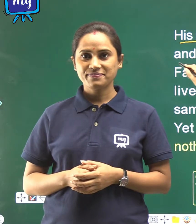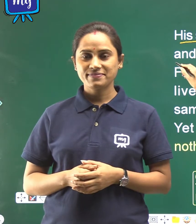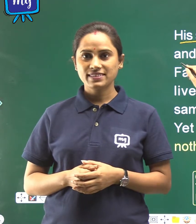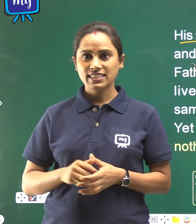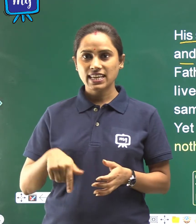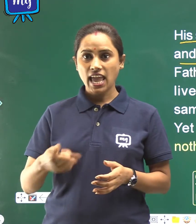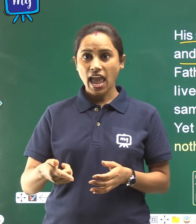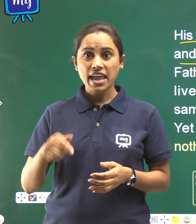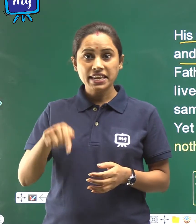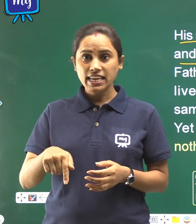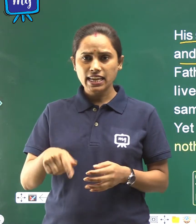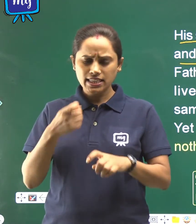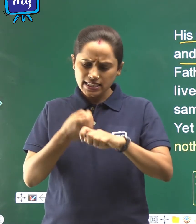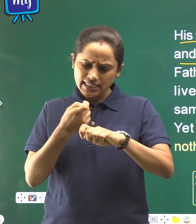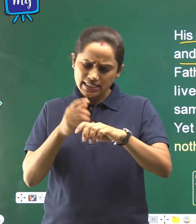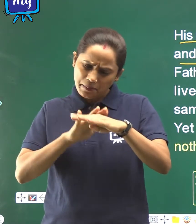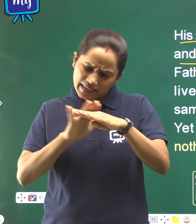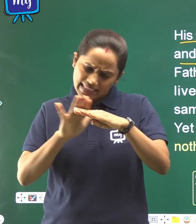and is busy